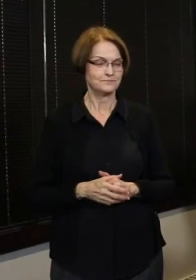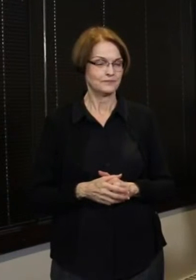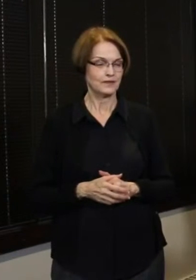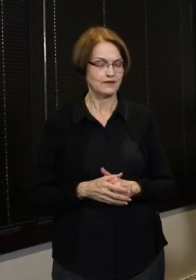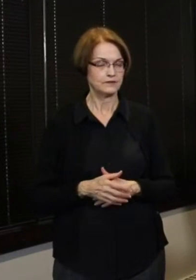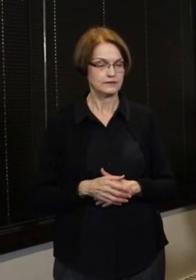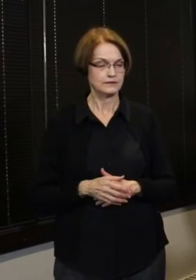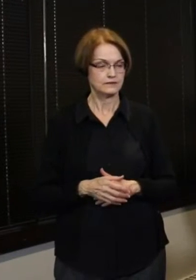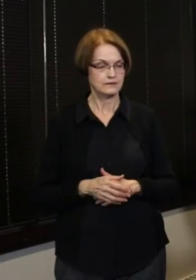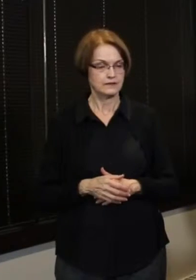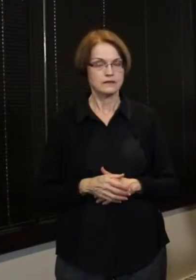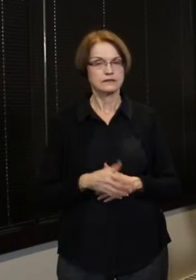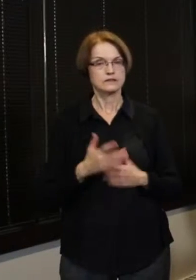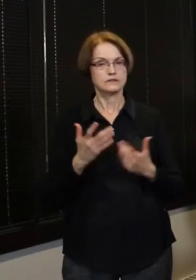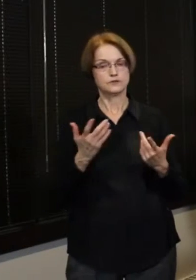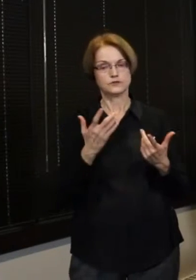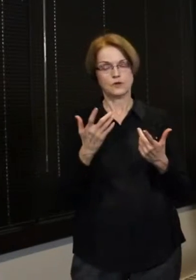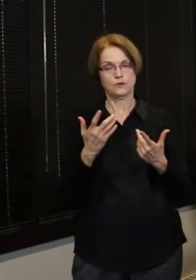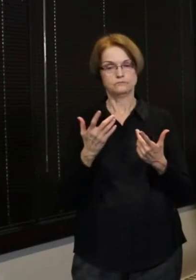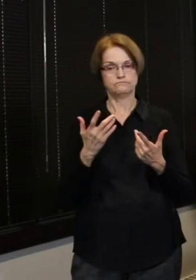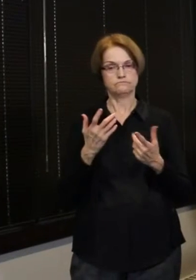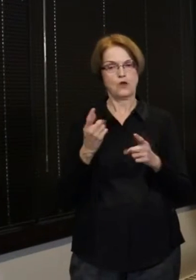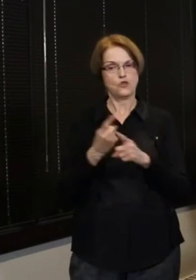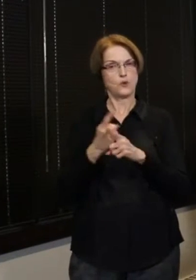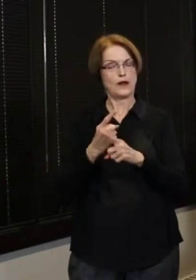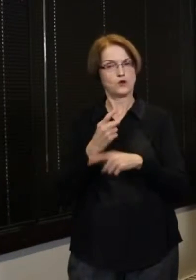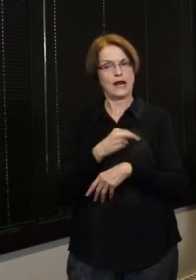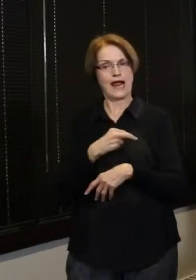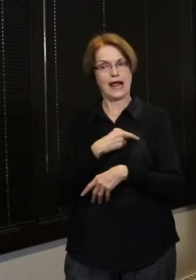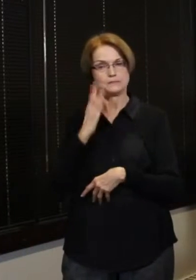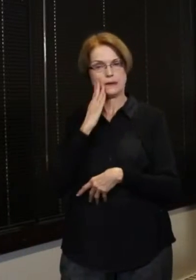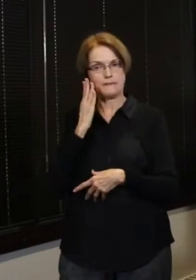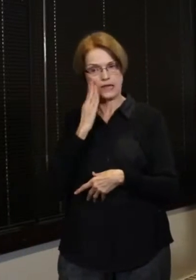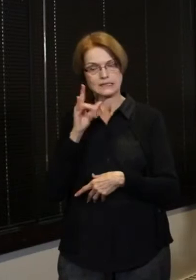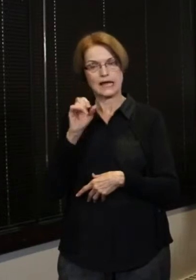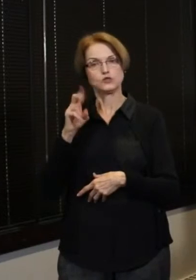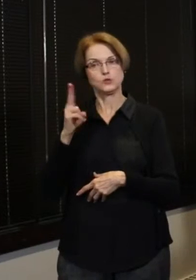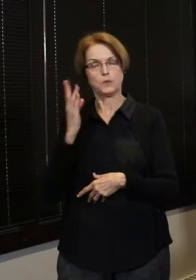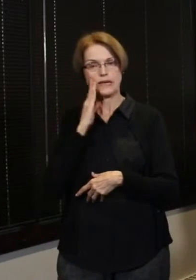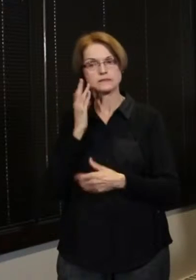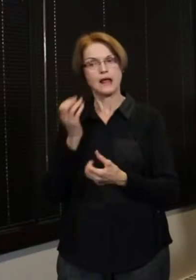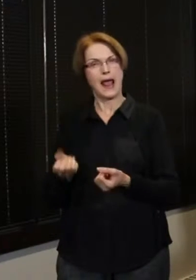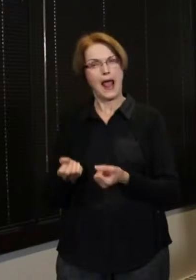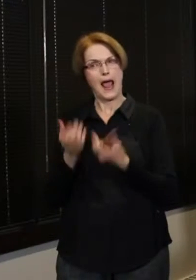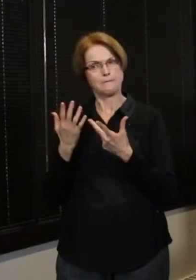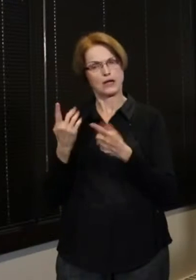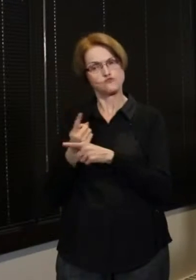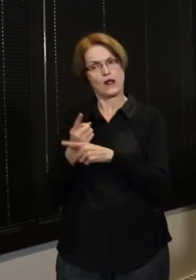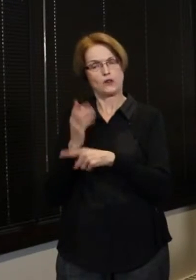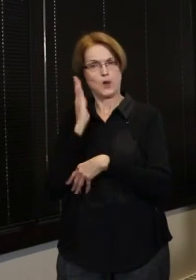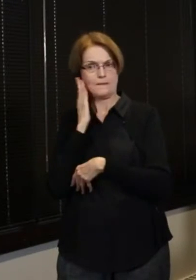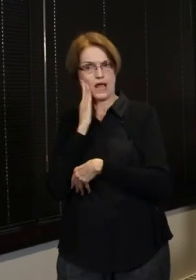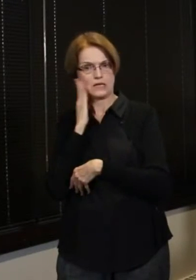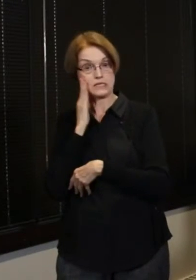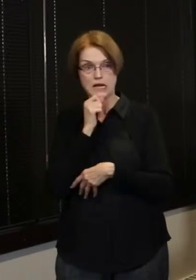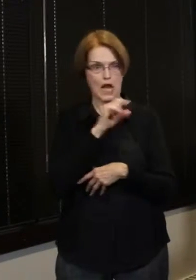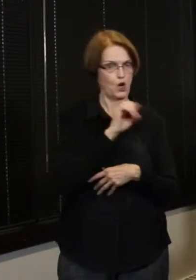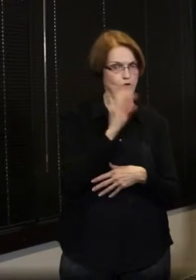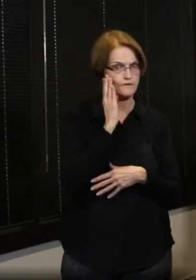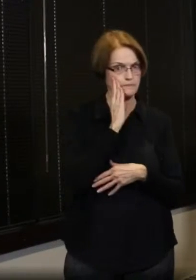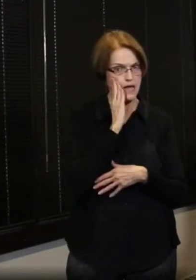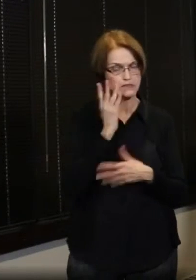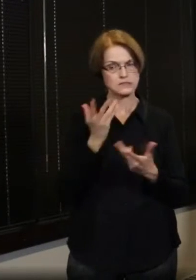What does capacity look like for the regular hospital beds and ICU beds today? And what does that mean for how hospitals will